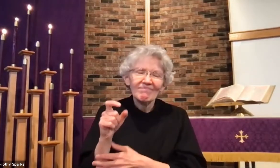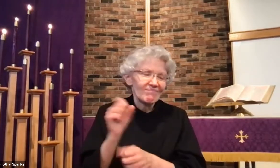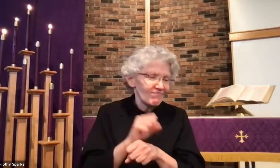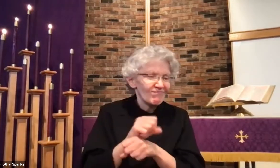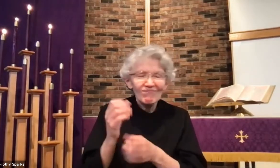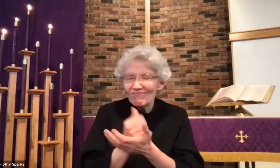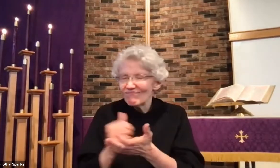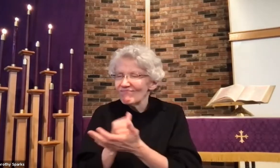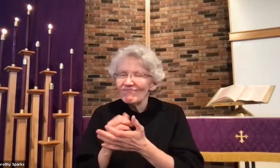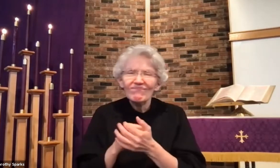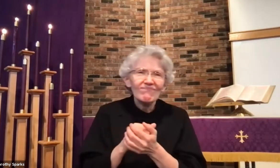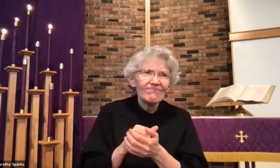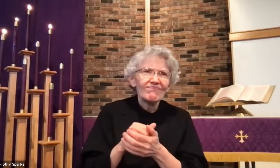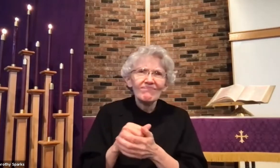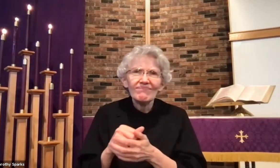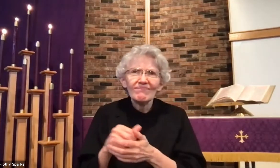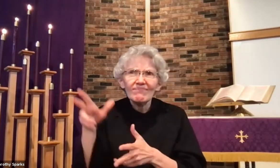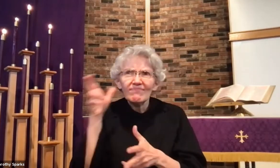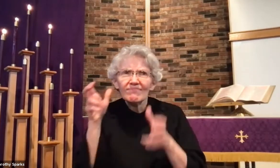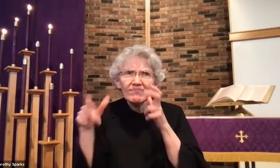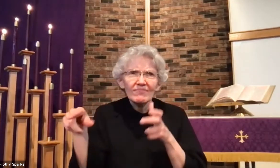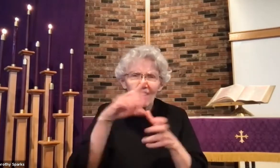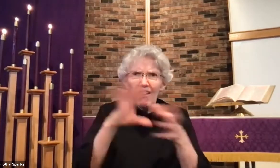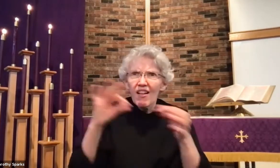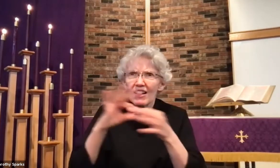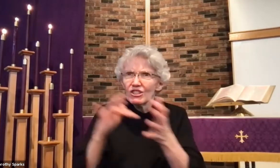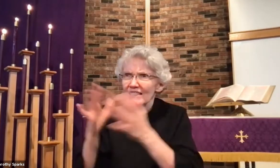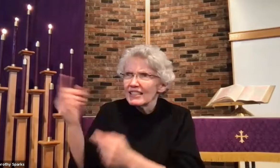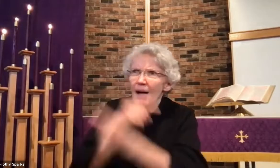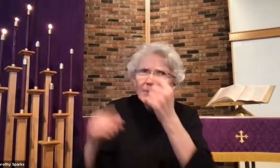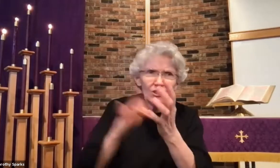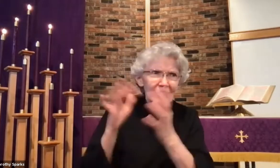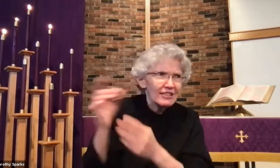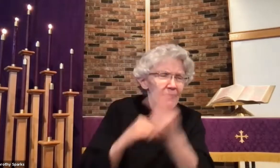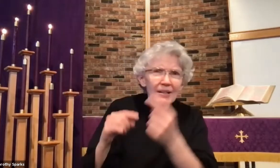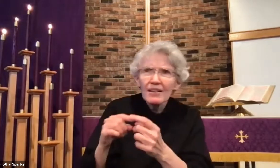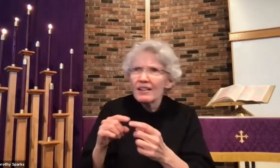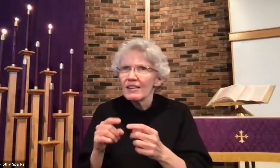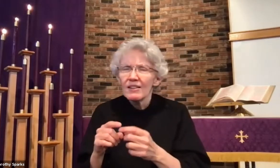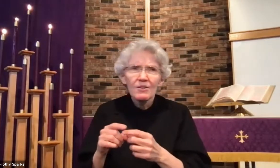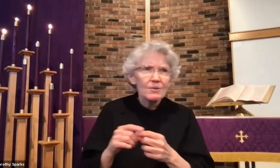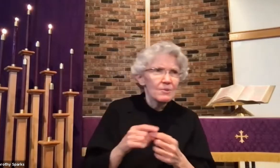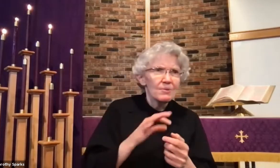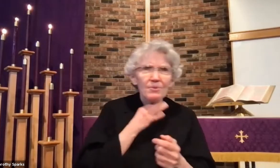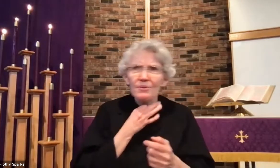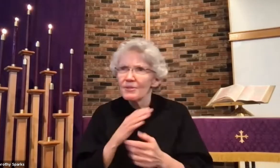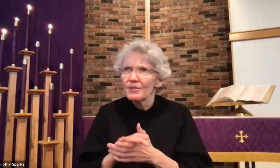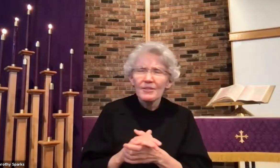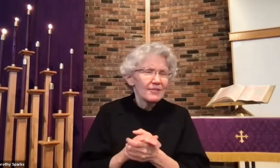He was a wealthy, very important tax collector. He wanted to see who Jesus